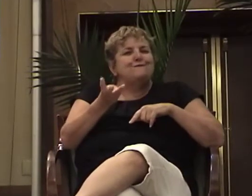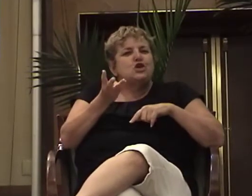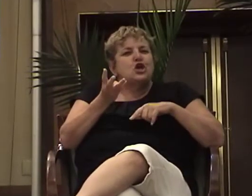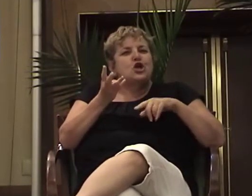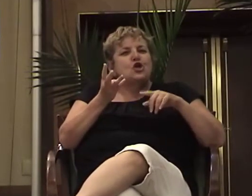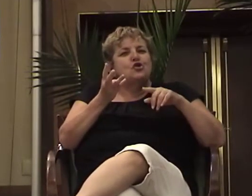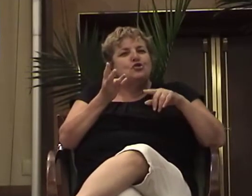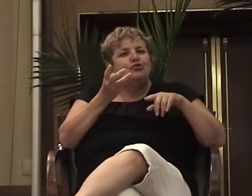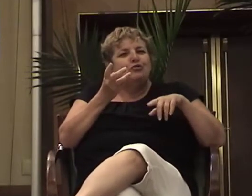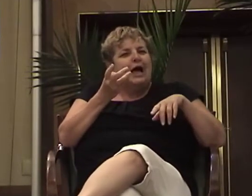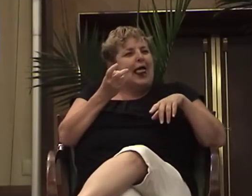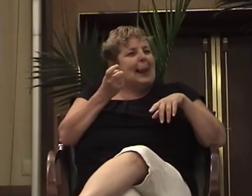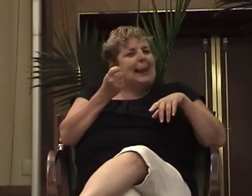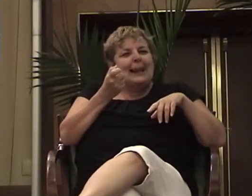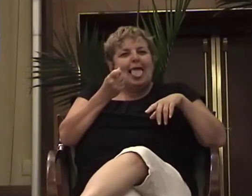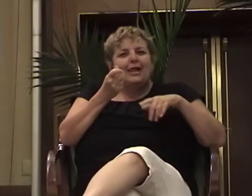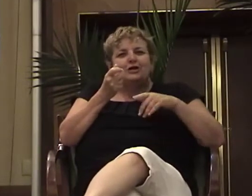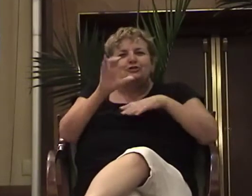You know what I'm saying?